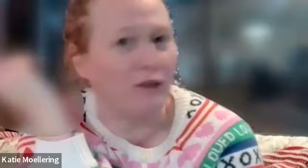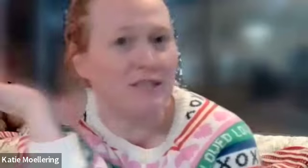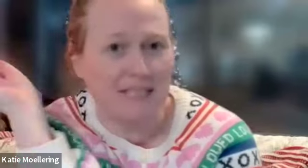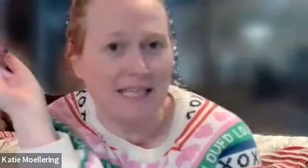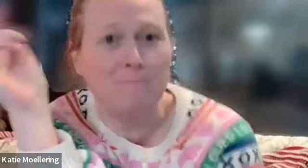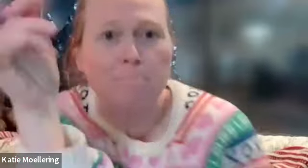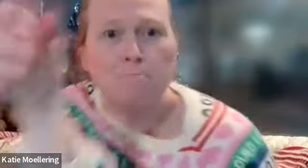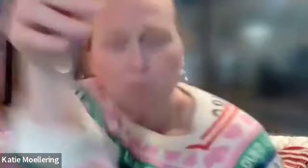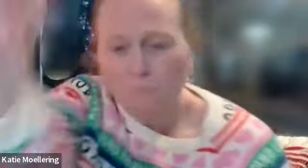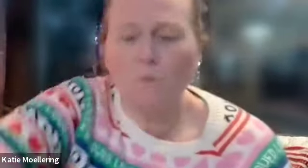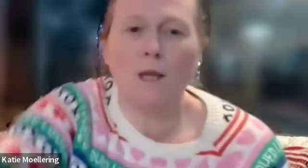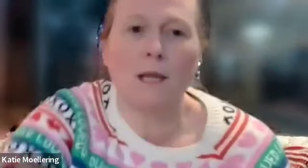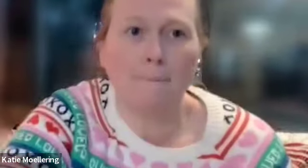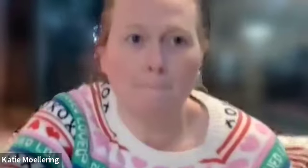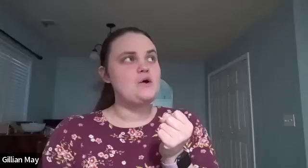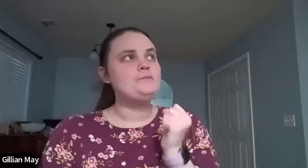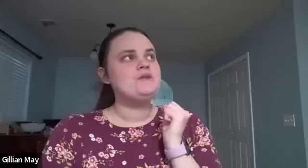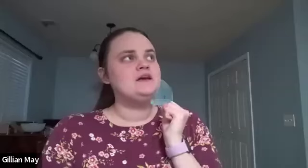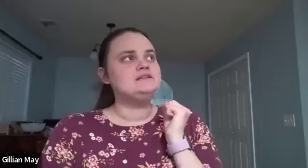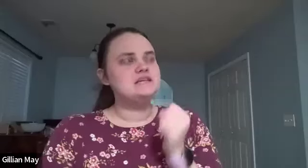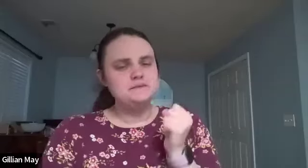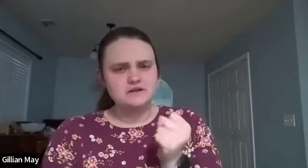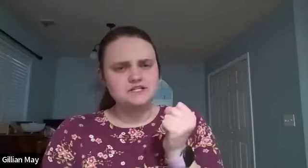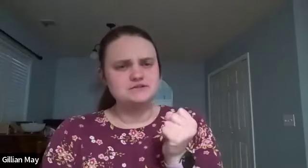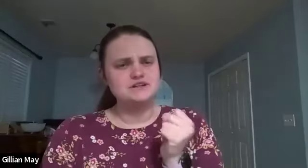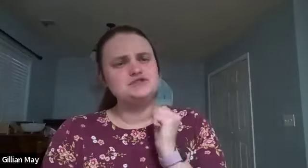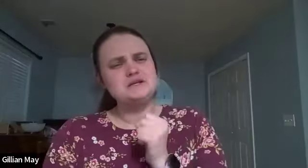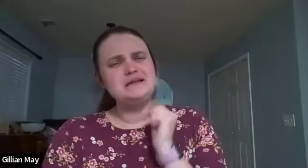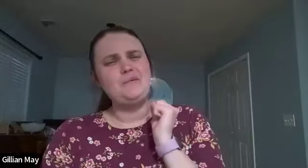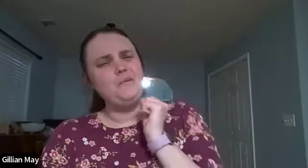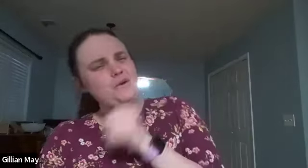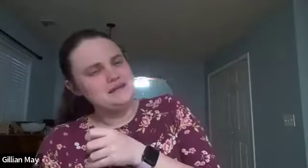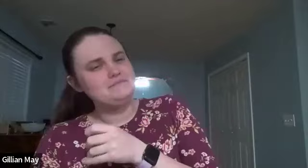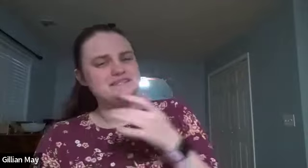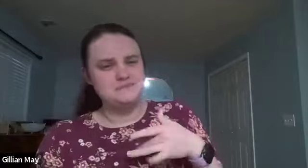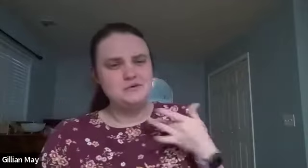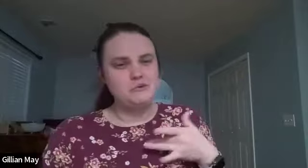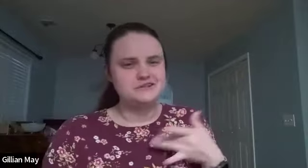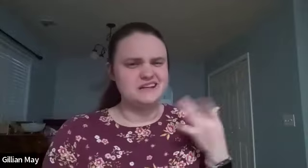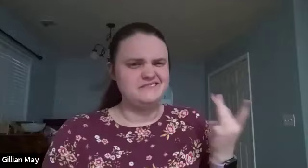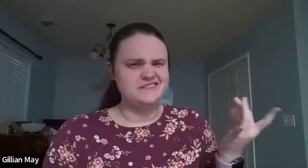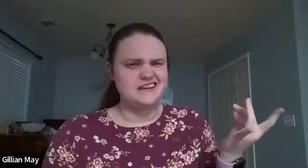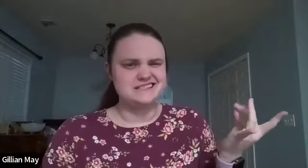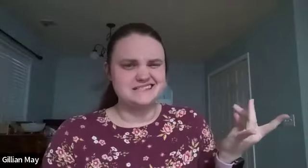feels sticky? So typically what you do, because you really wouldn't, but some people will do, like it feels kind of